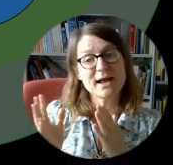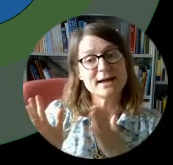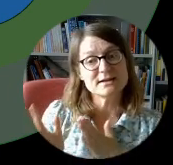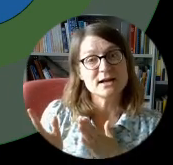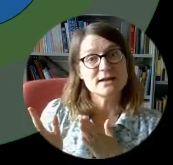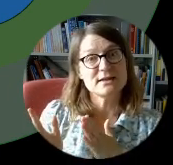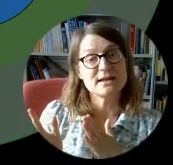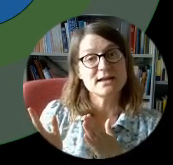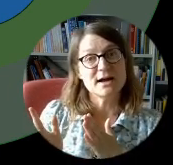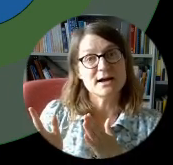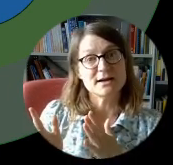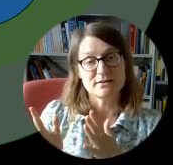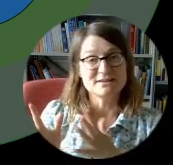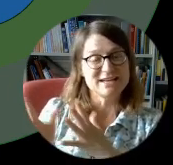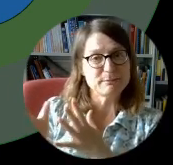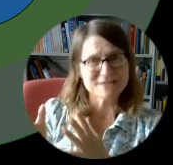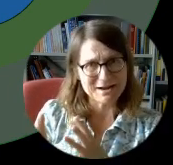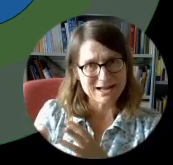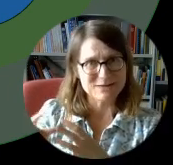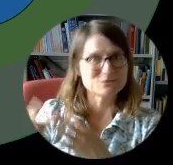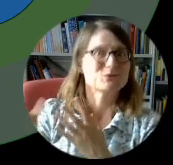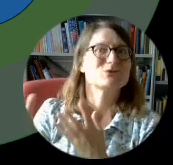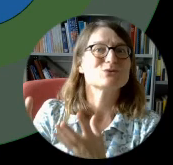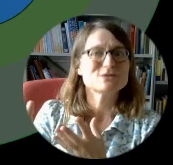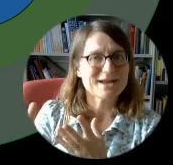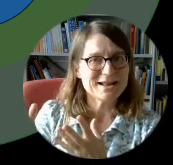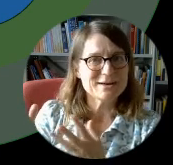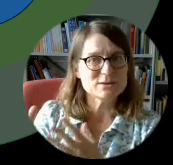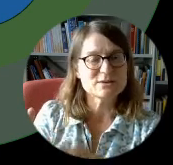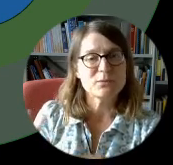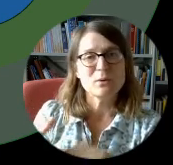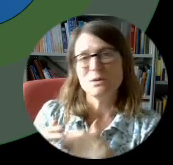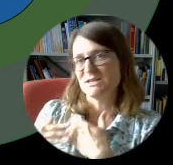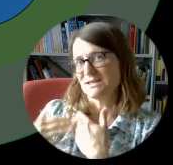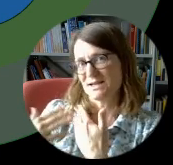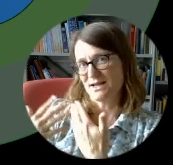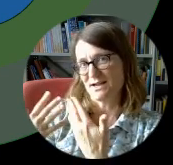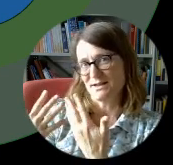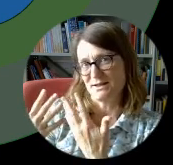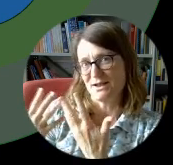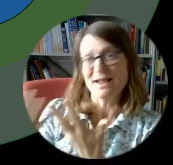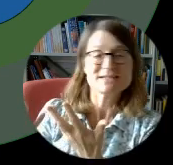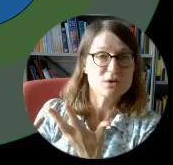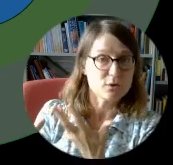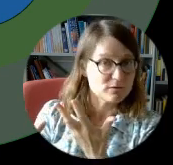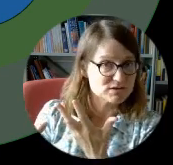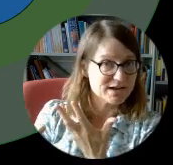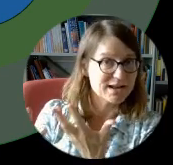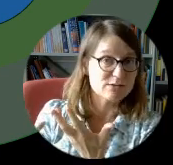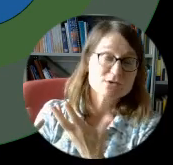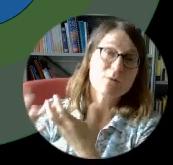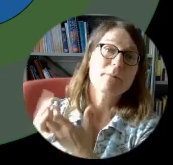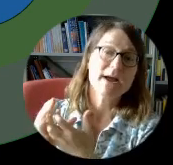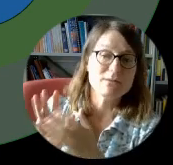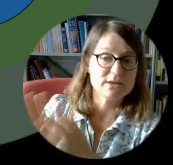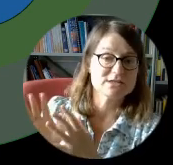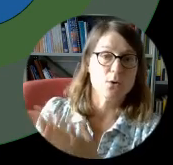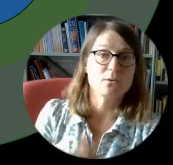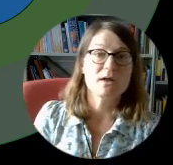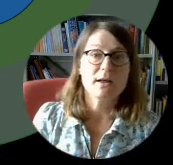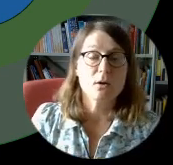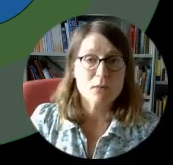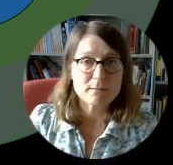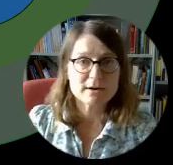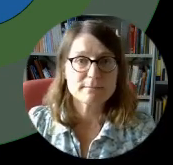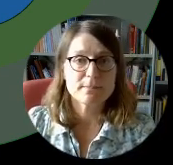one hand the deep sign language or the true sign language, which is the lexicon of the sign language combined with its